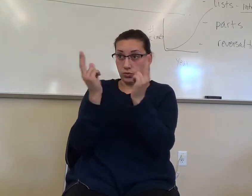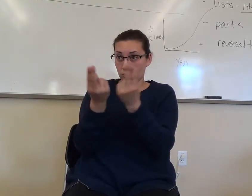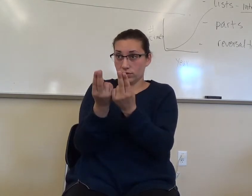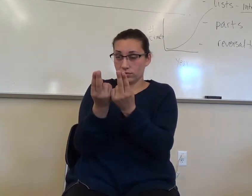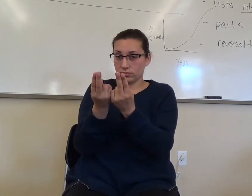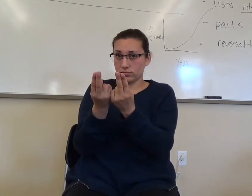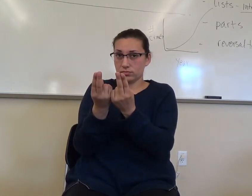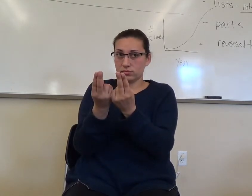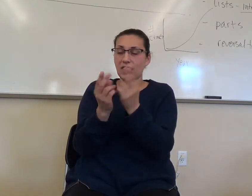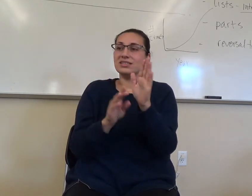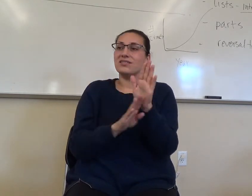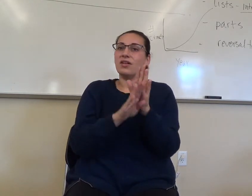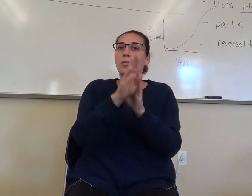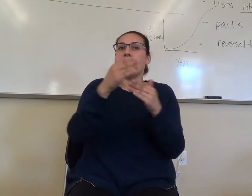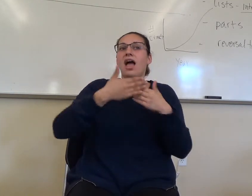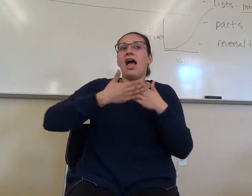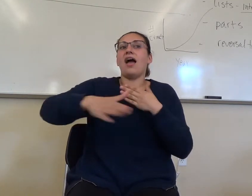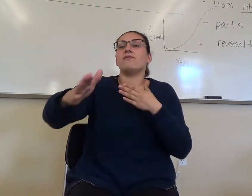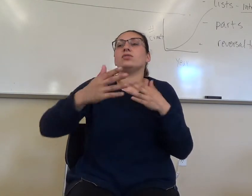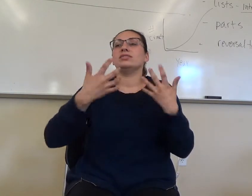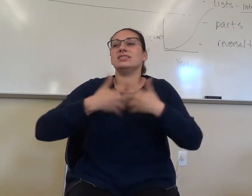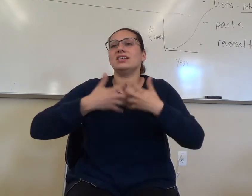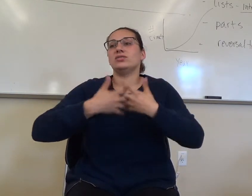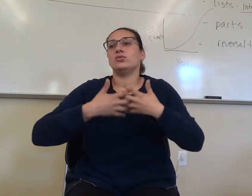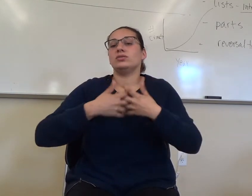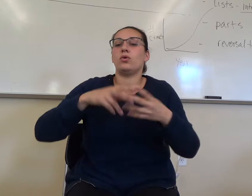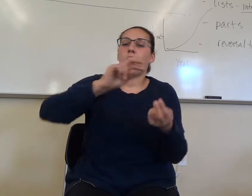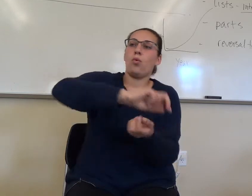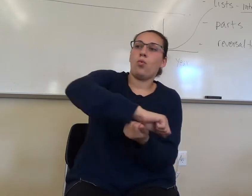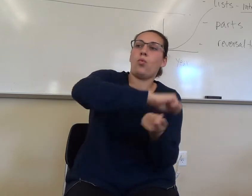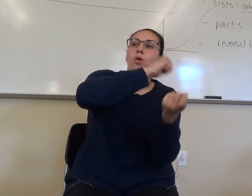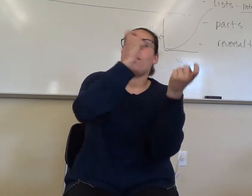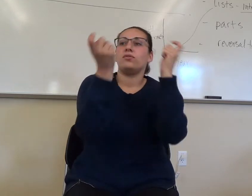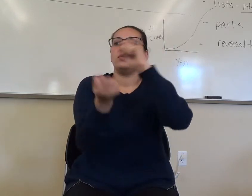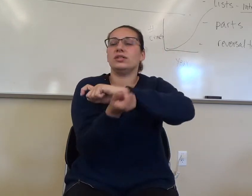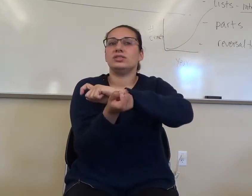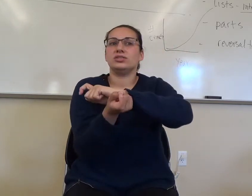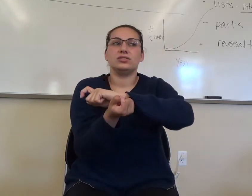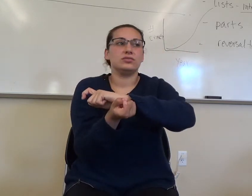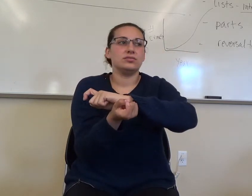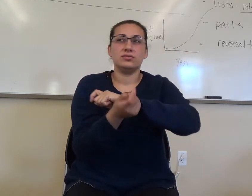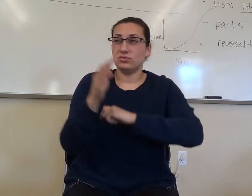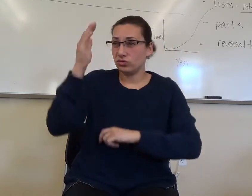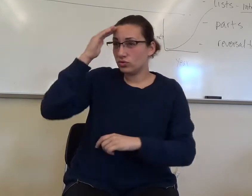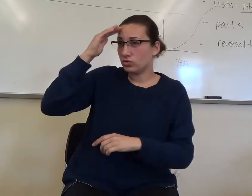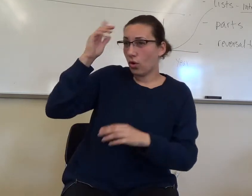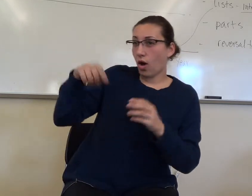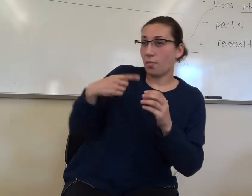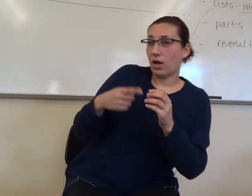after the Industrial Revolution created a wage labor force. Anybody know about the Industrial Revolution in